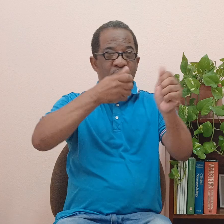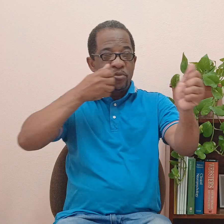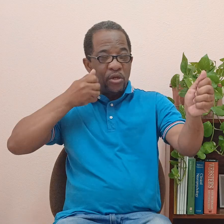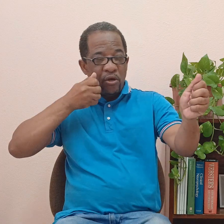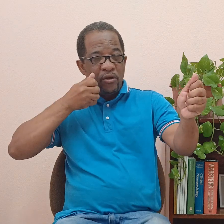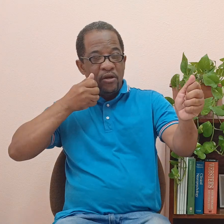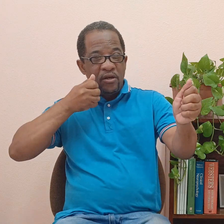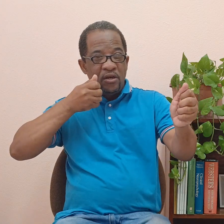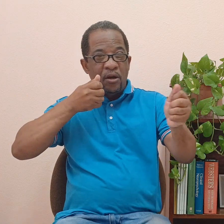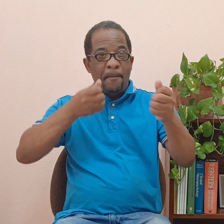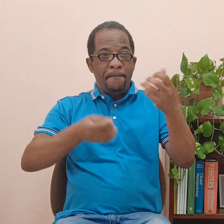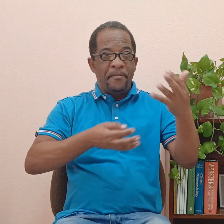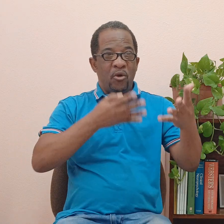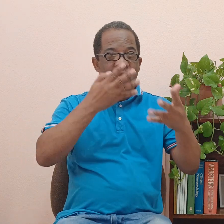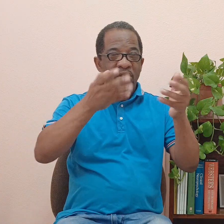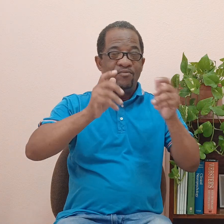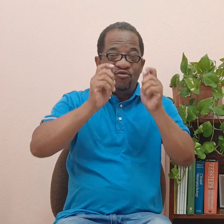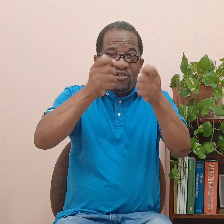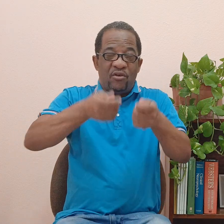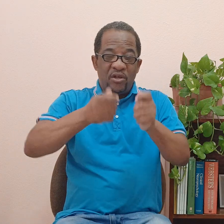burning chariots with fire.